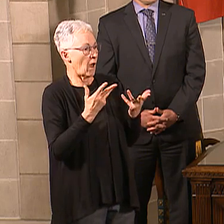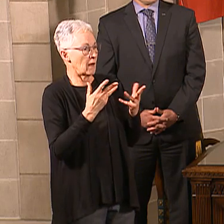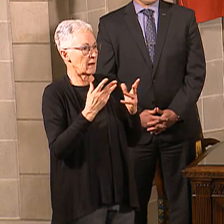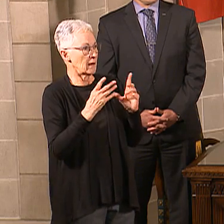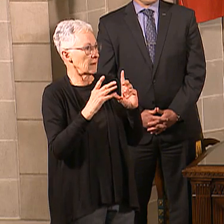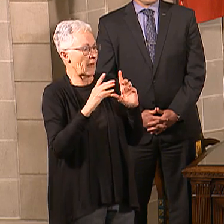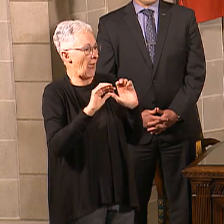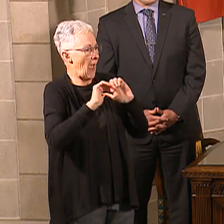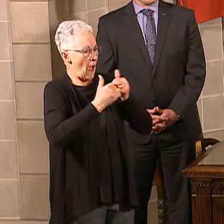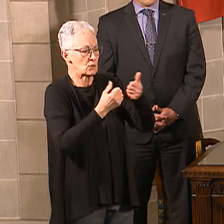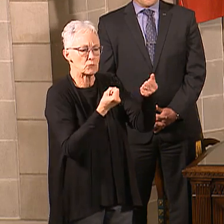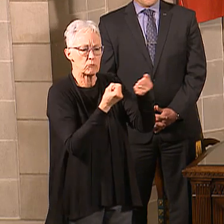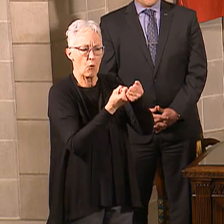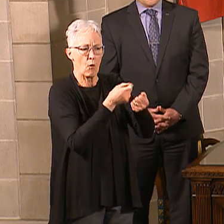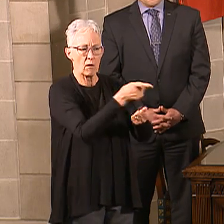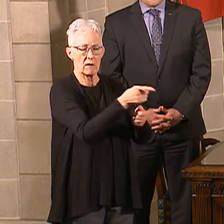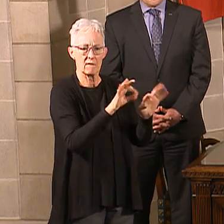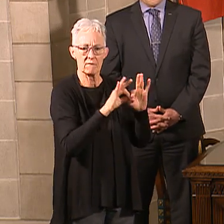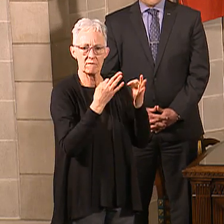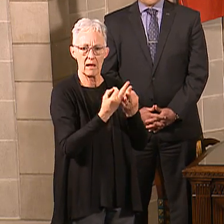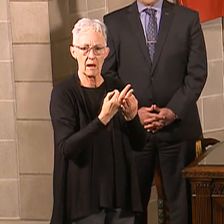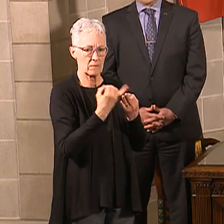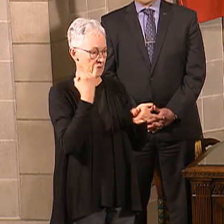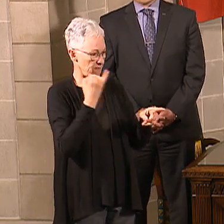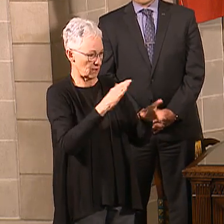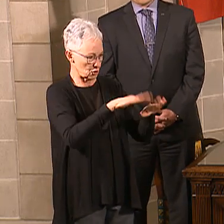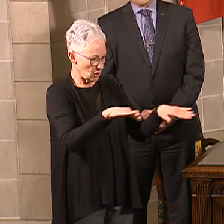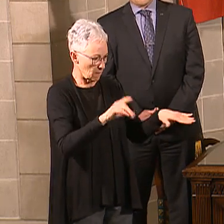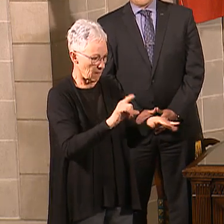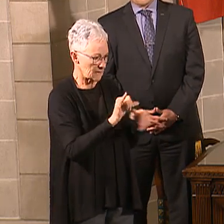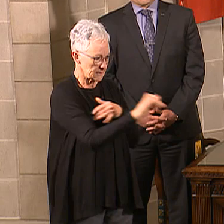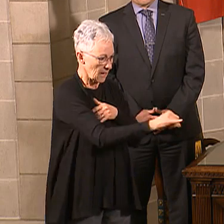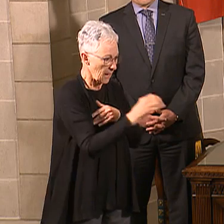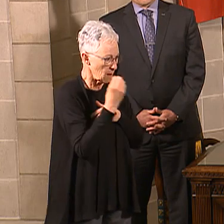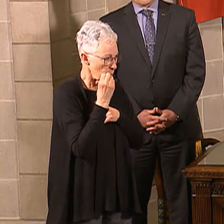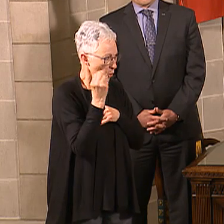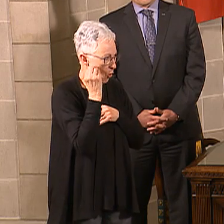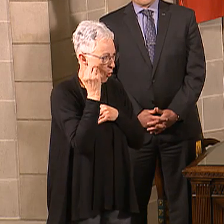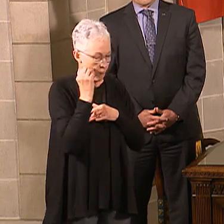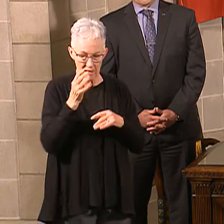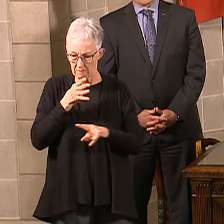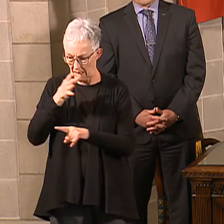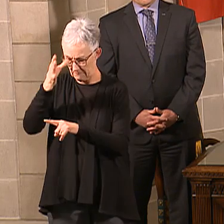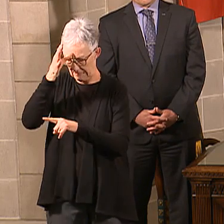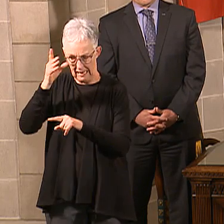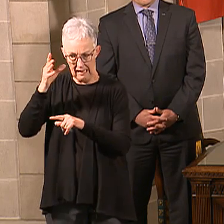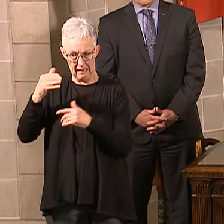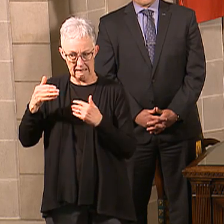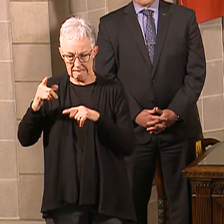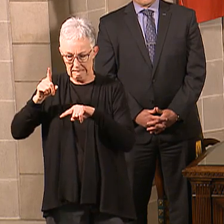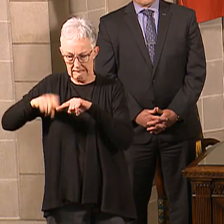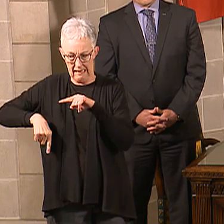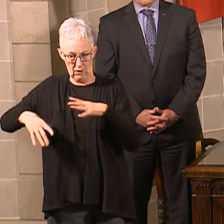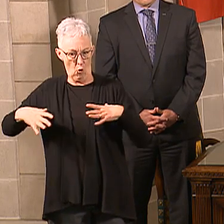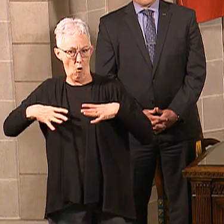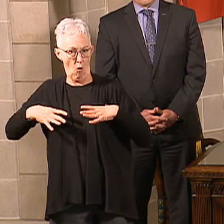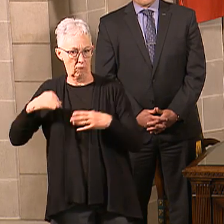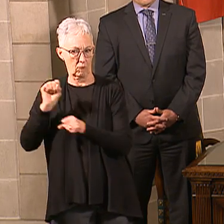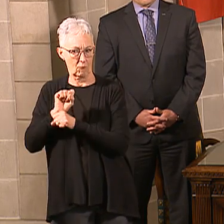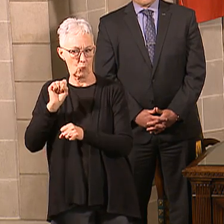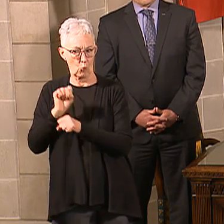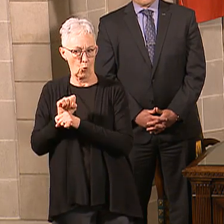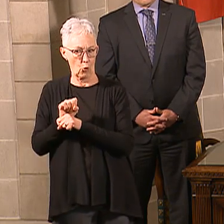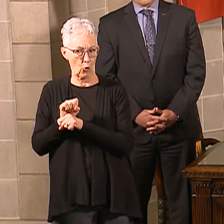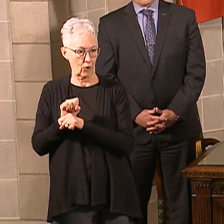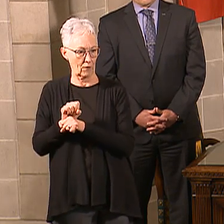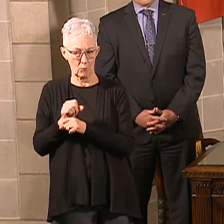closures. I'm sure there are plenty of parents who cannot take much more time off work while school would normally be in session.